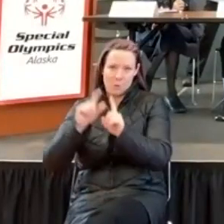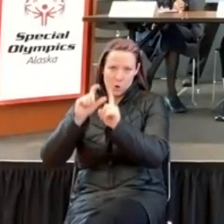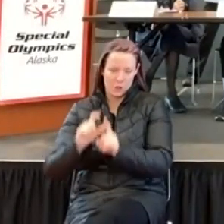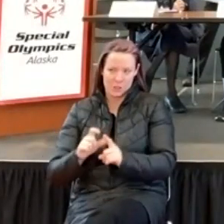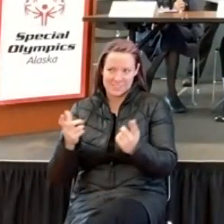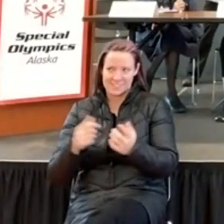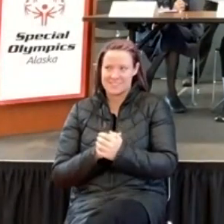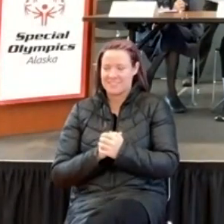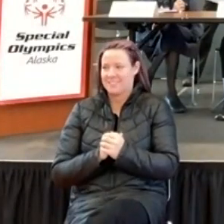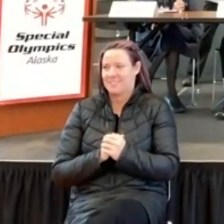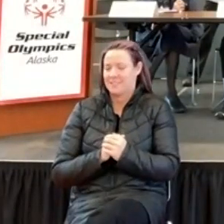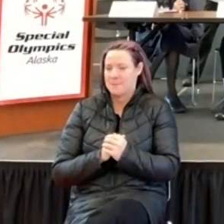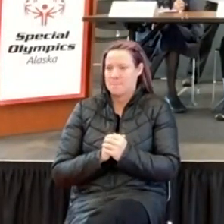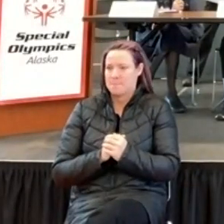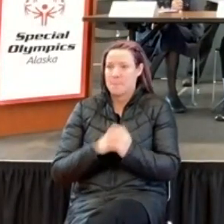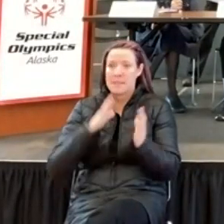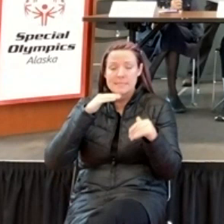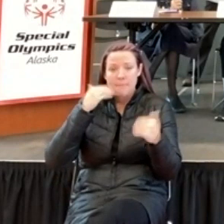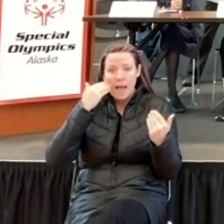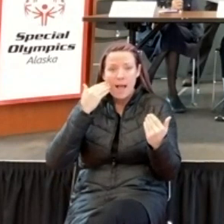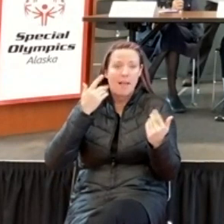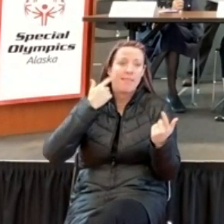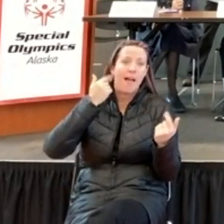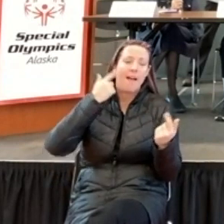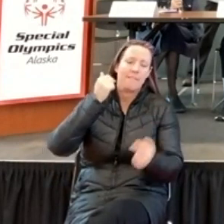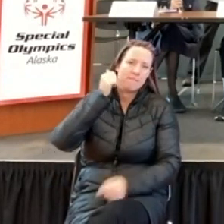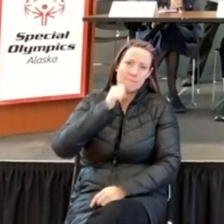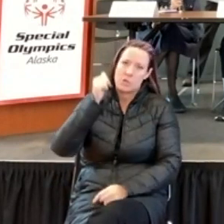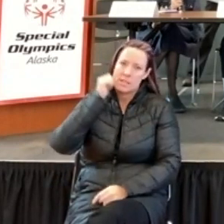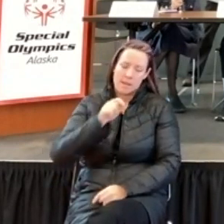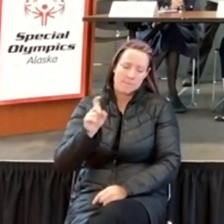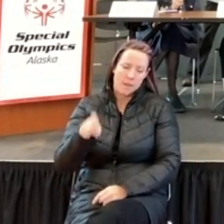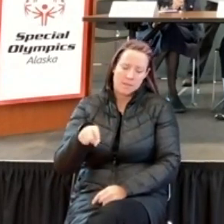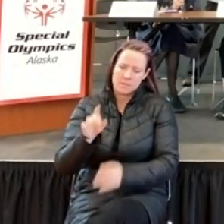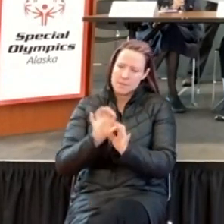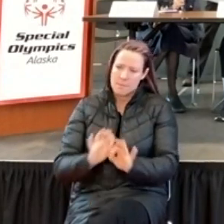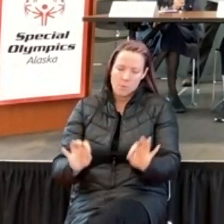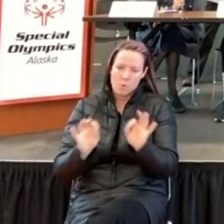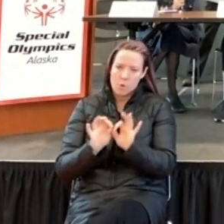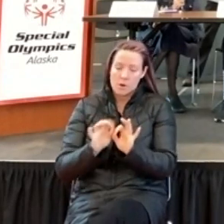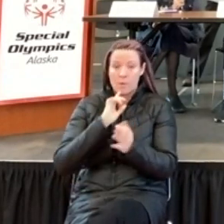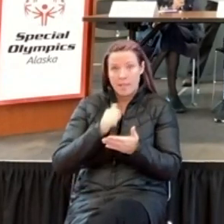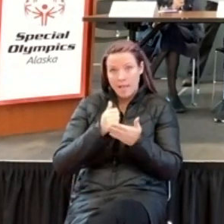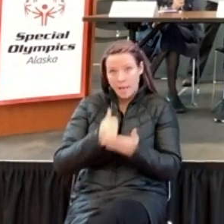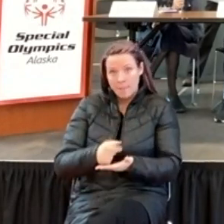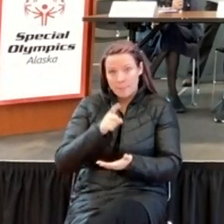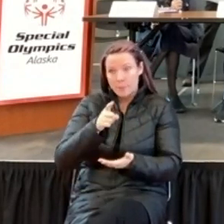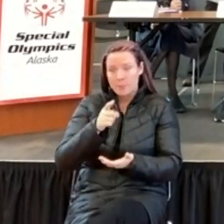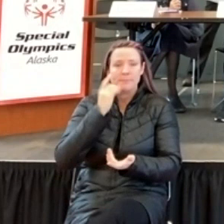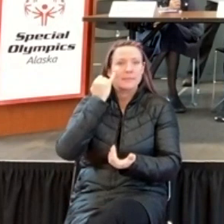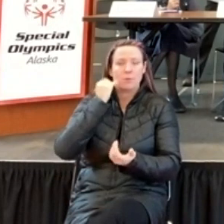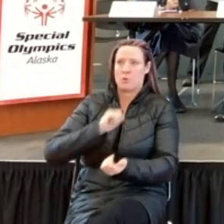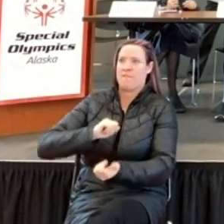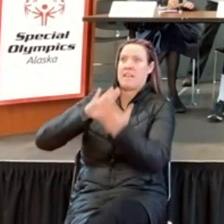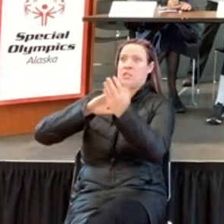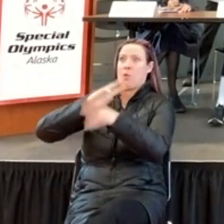So smile and laugh every day. That's really important. It helps you when you face the